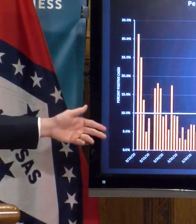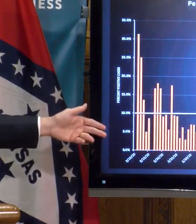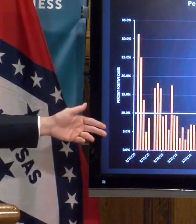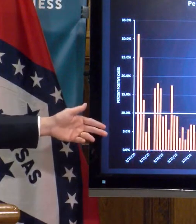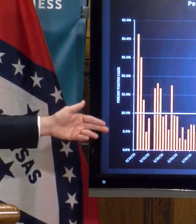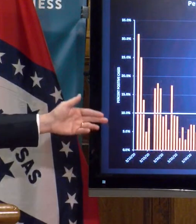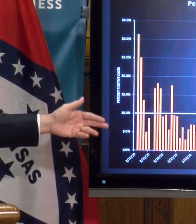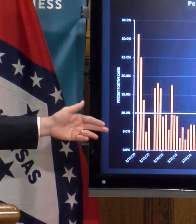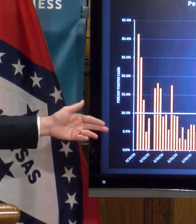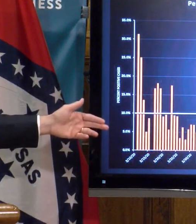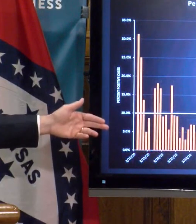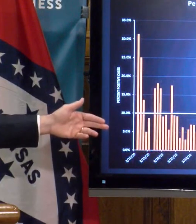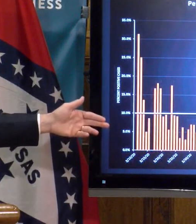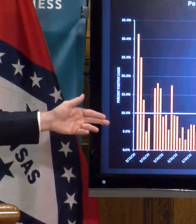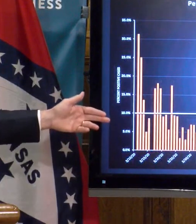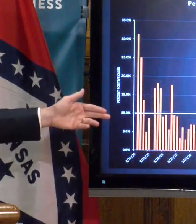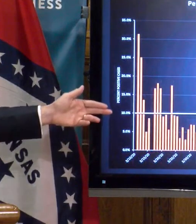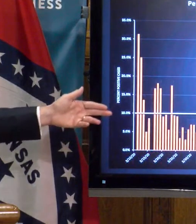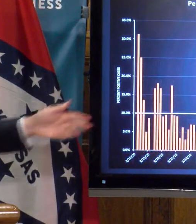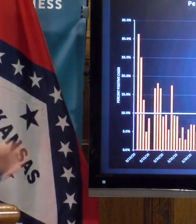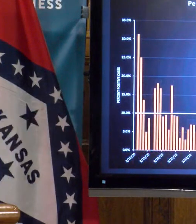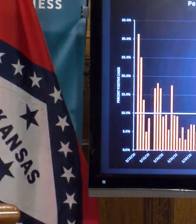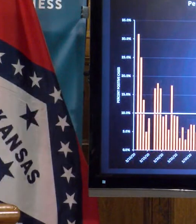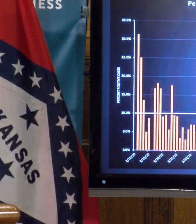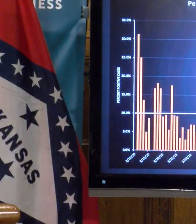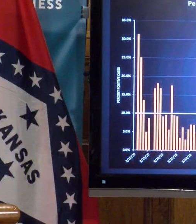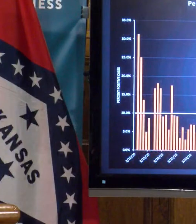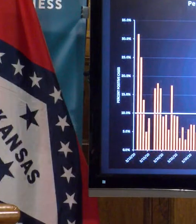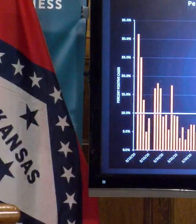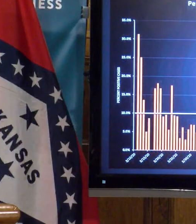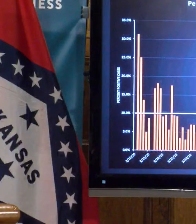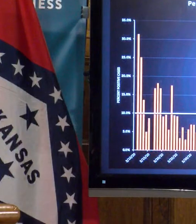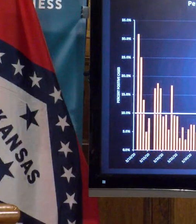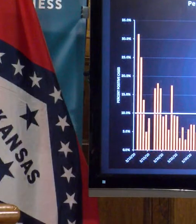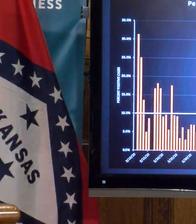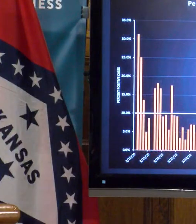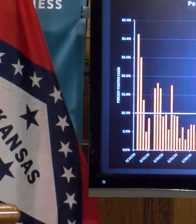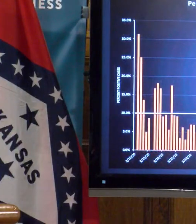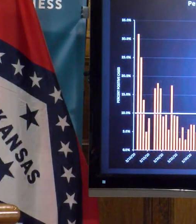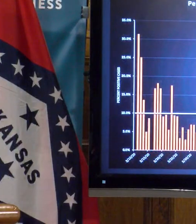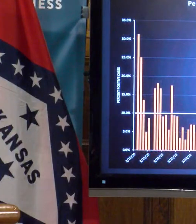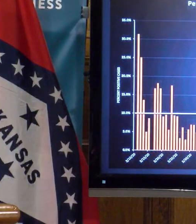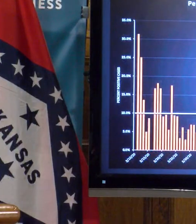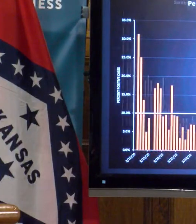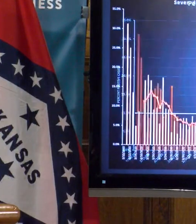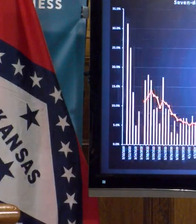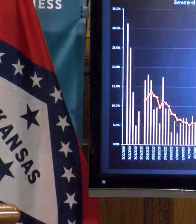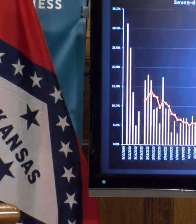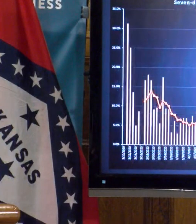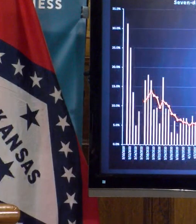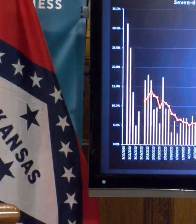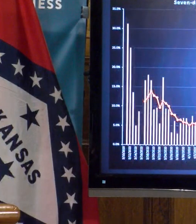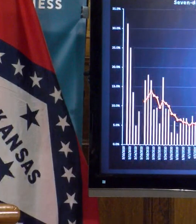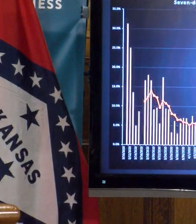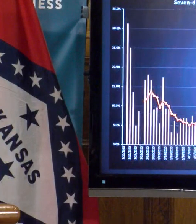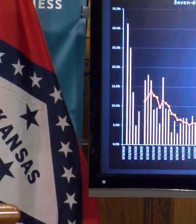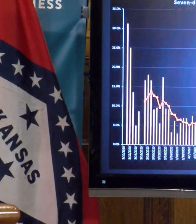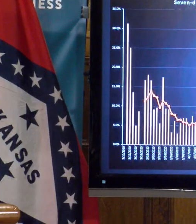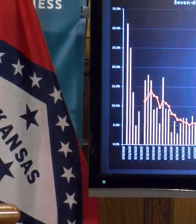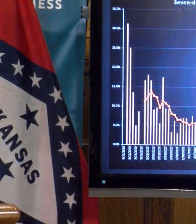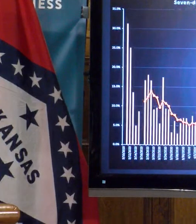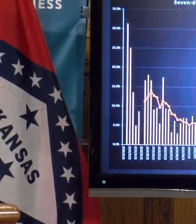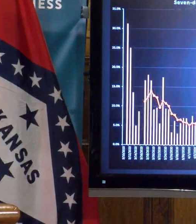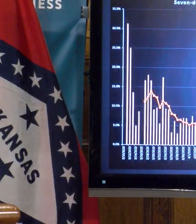is way under that, and we want to be able to continue that. And next, we see the